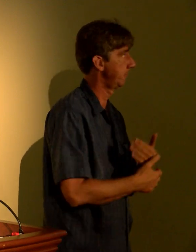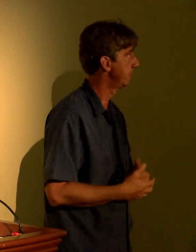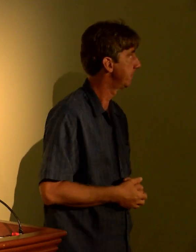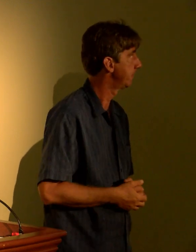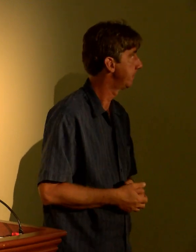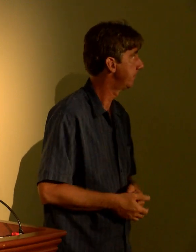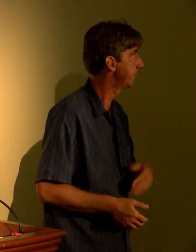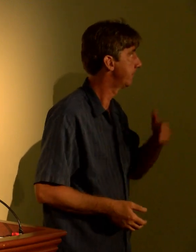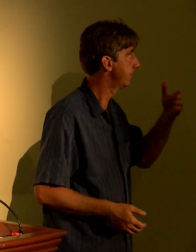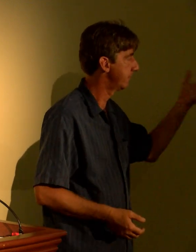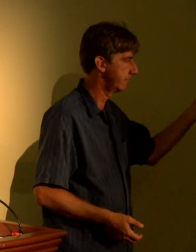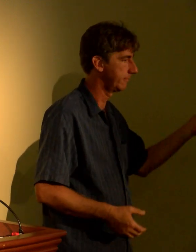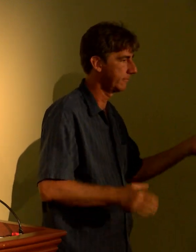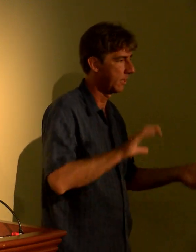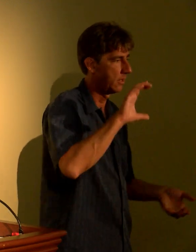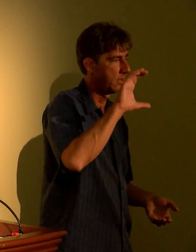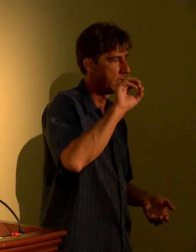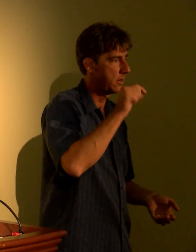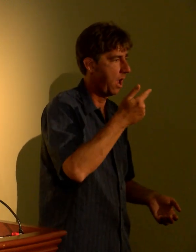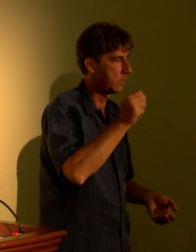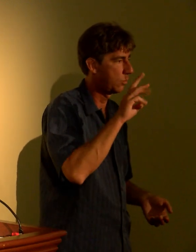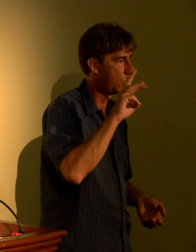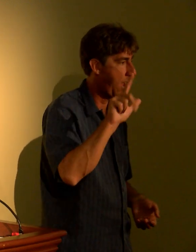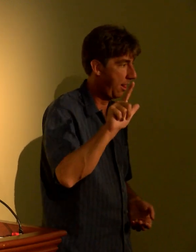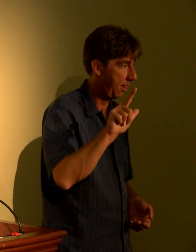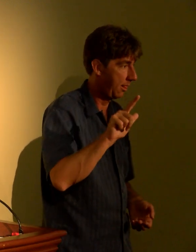The Reverend James Cogswell is one of the early